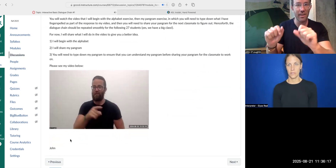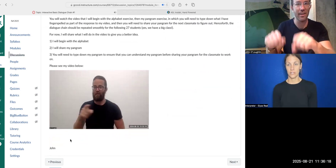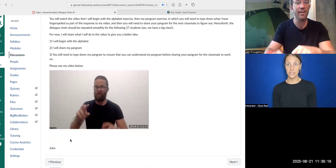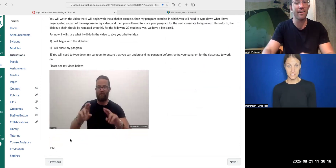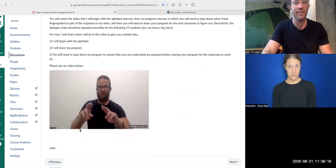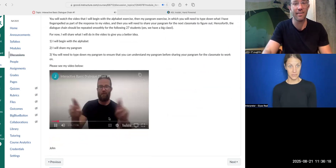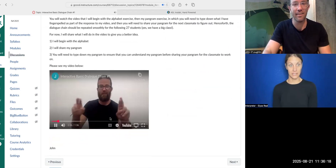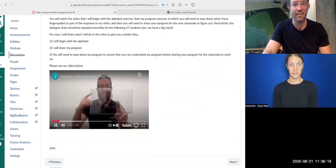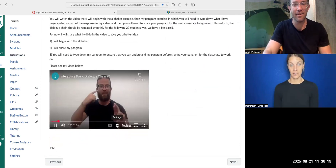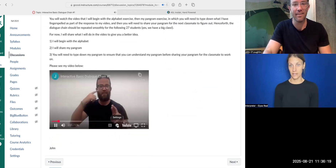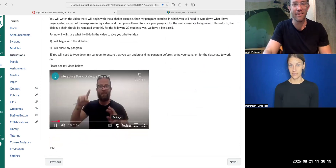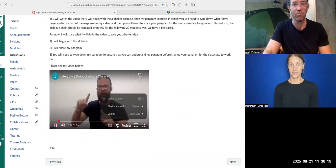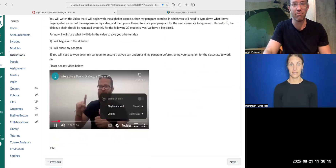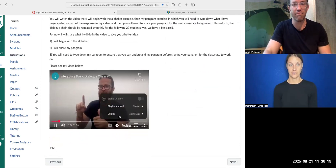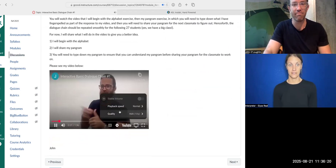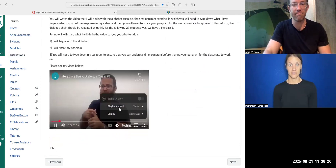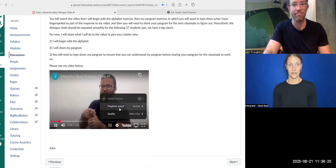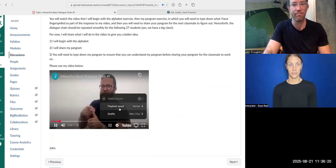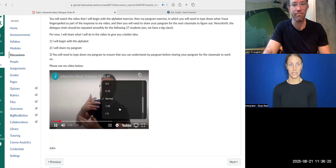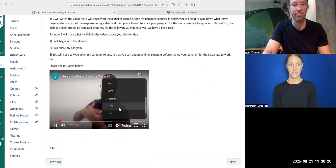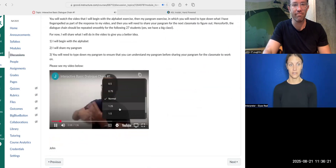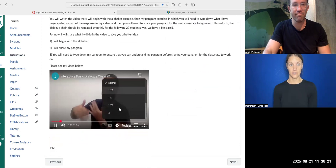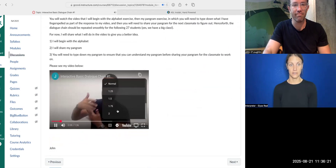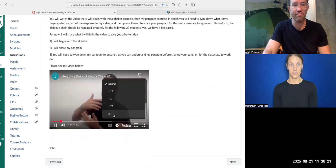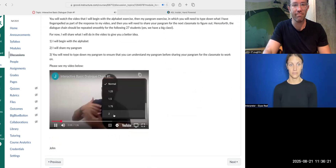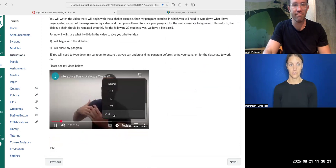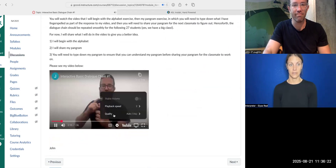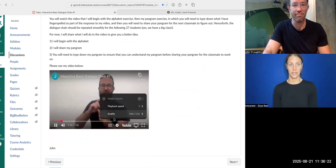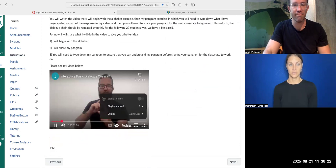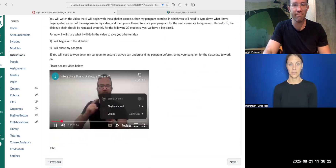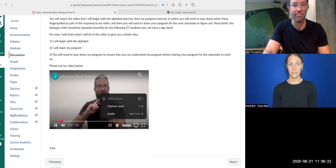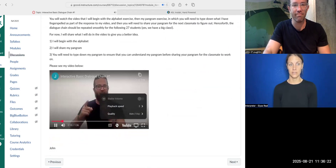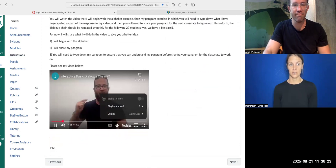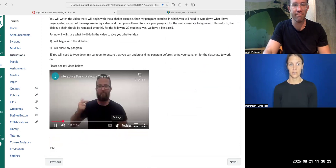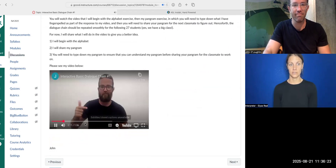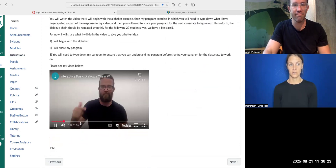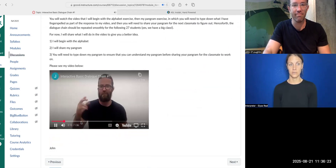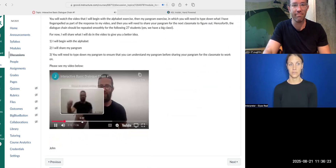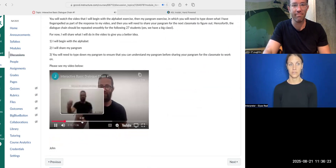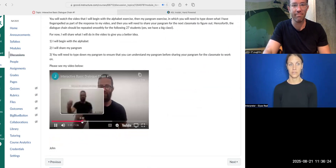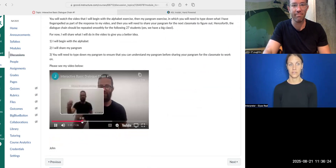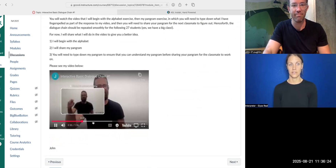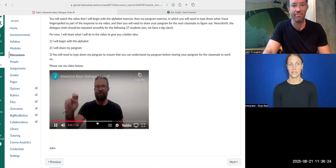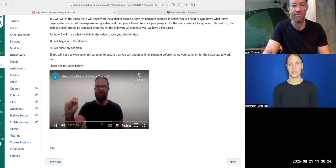If you want to increase the speed, you can. That would be here. Playback speed, you can go to